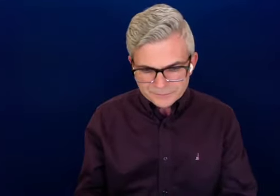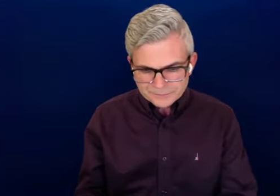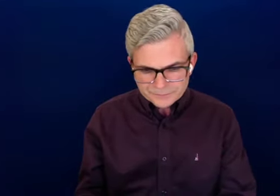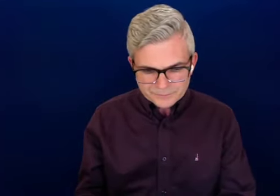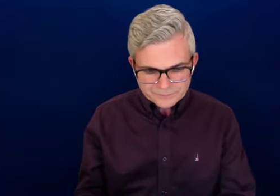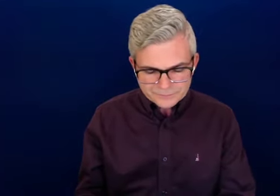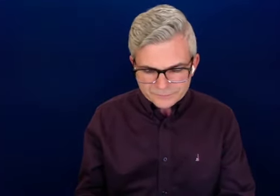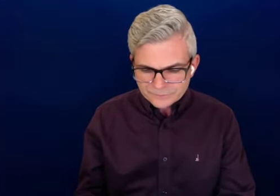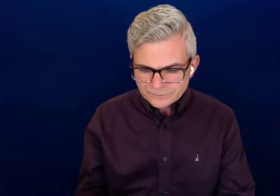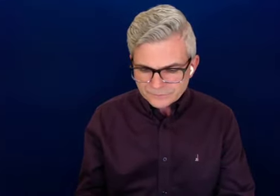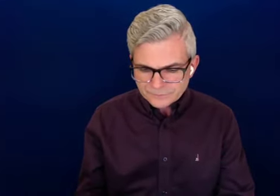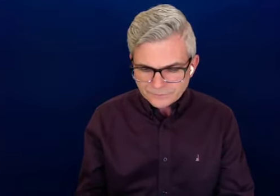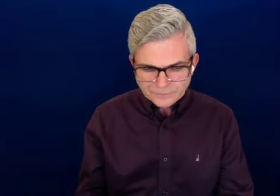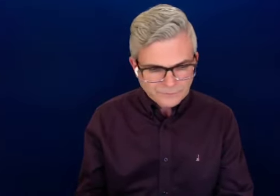Um,